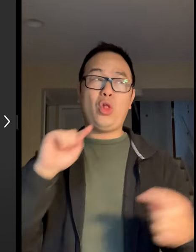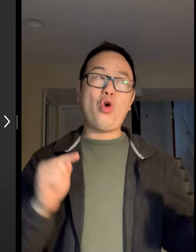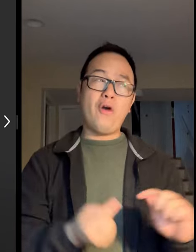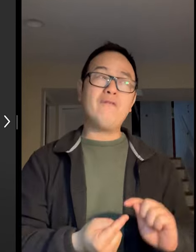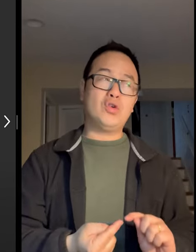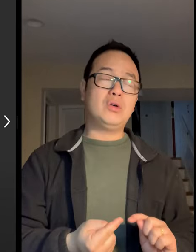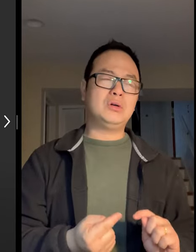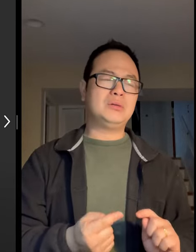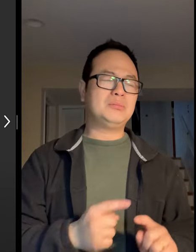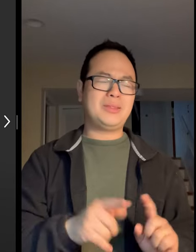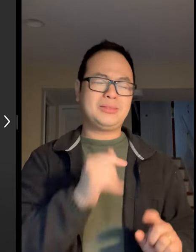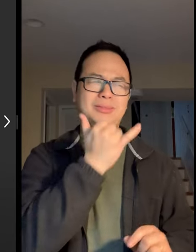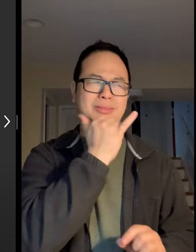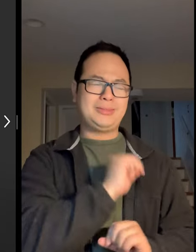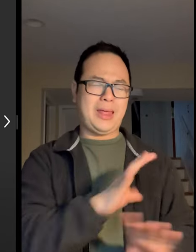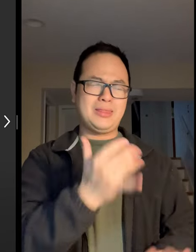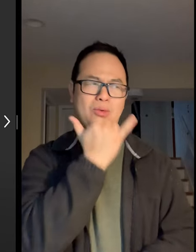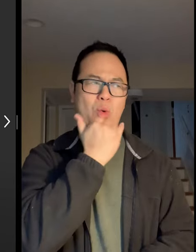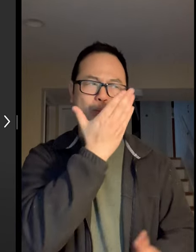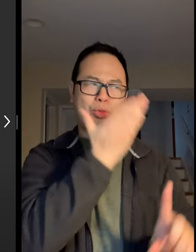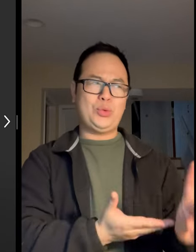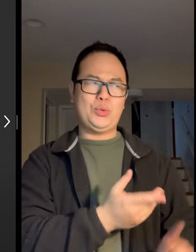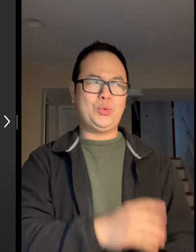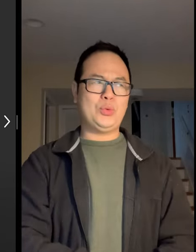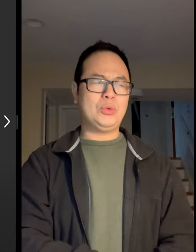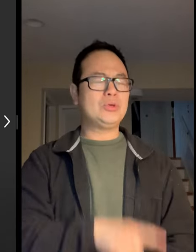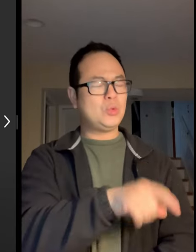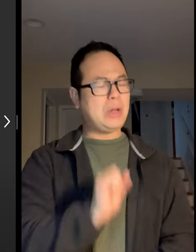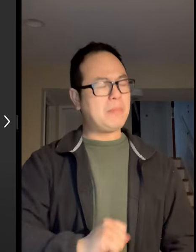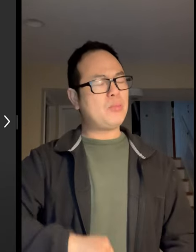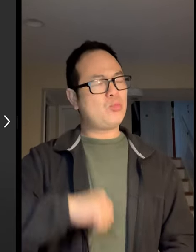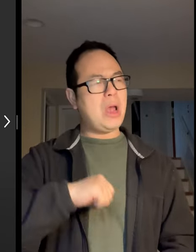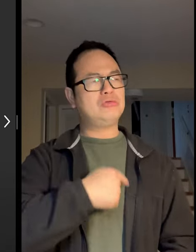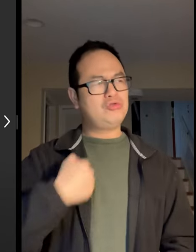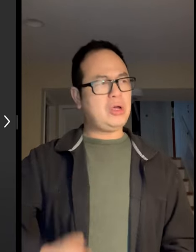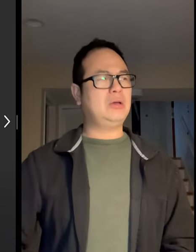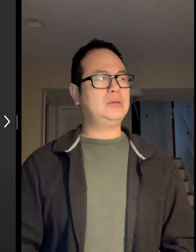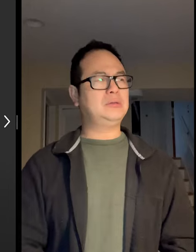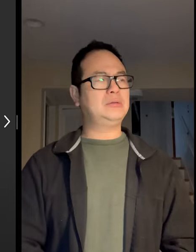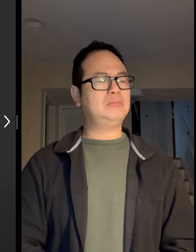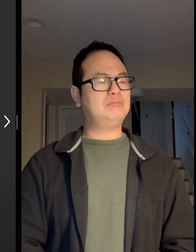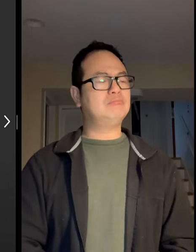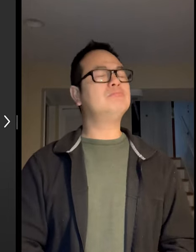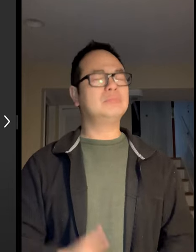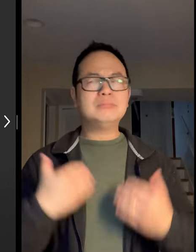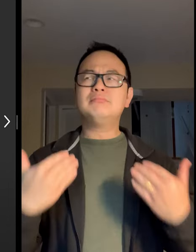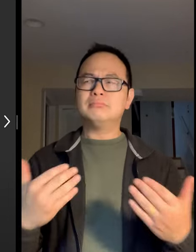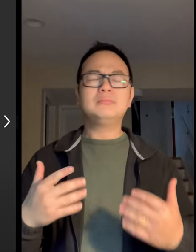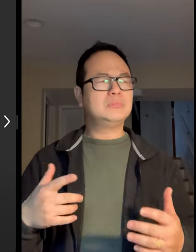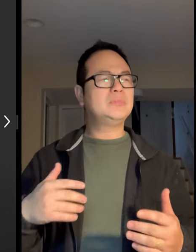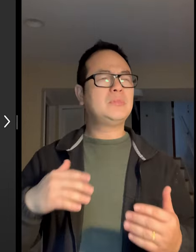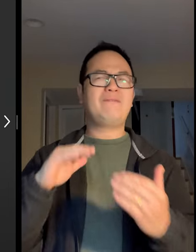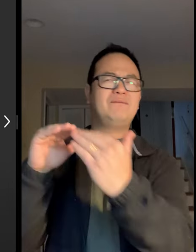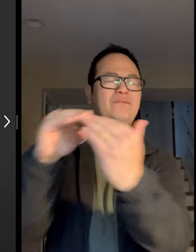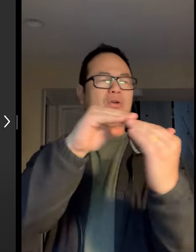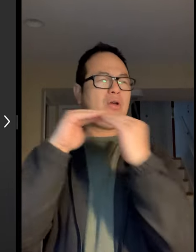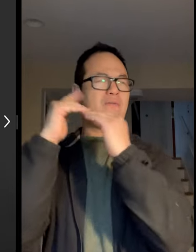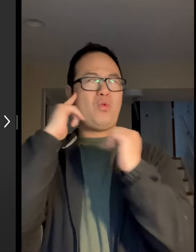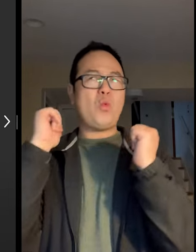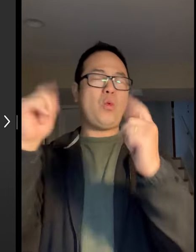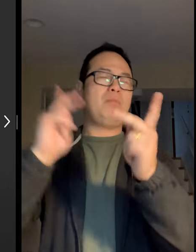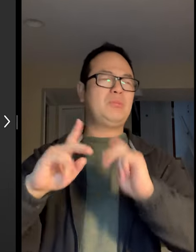Jinny. You can be proud of being Chinese. Let's treat all people with fairness and respect, and be there for